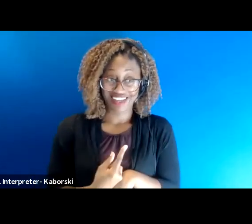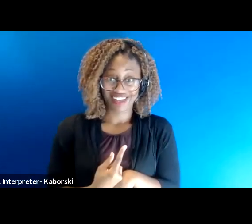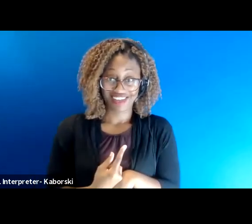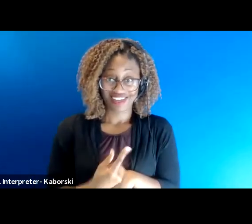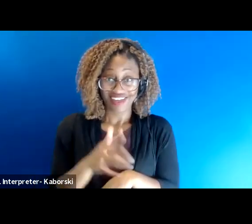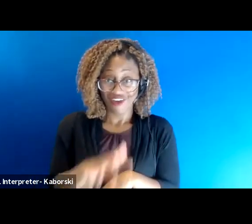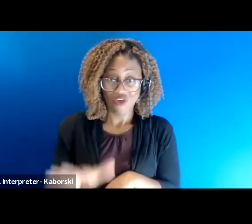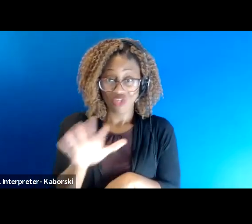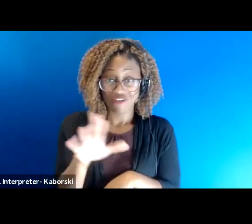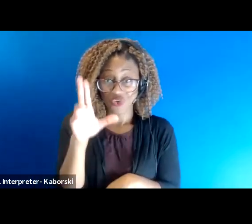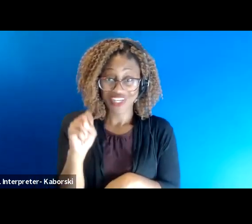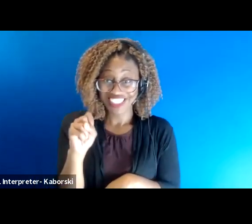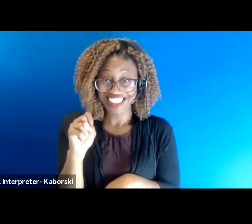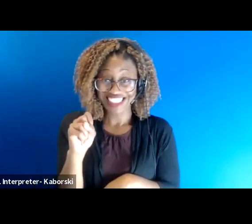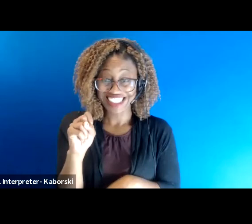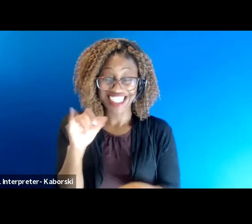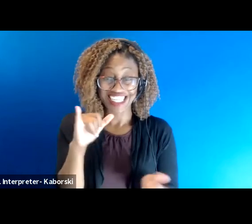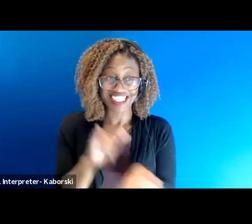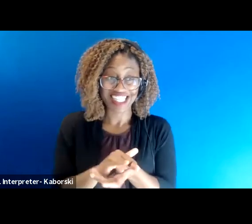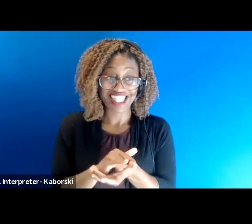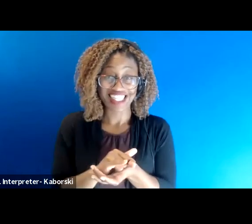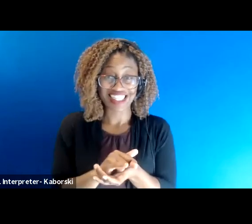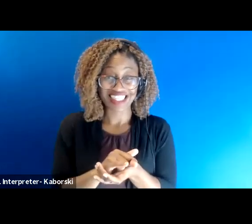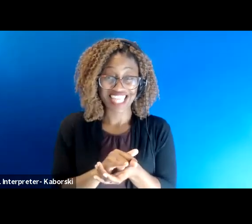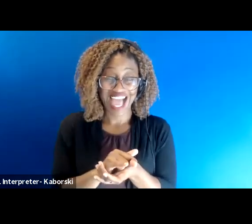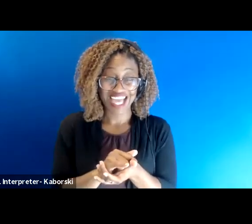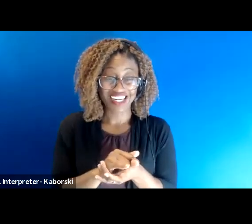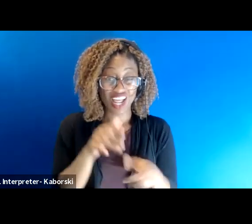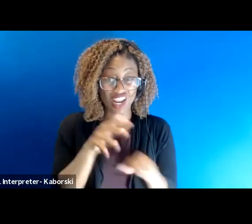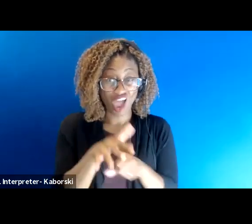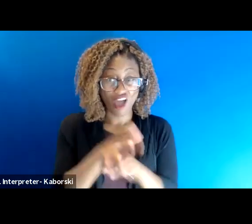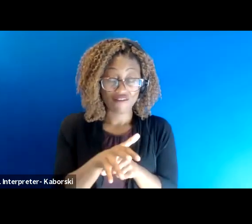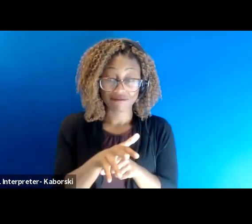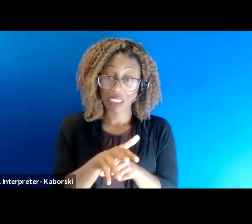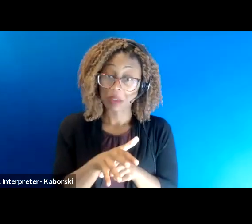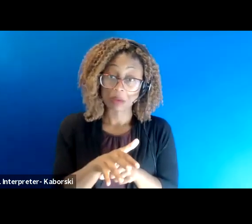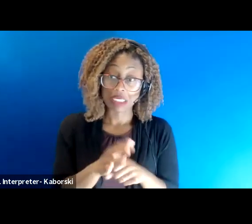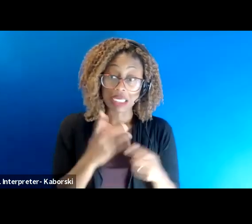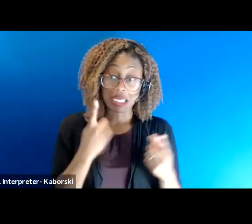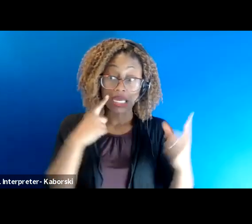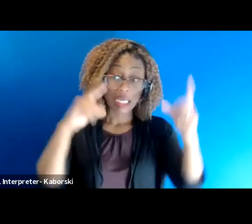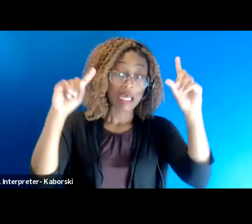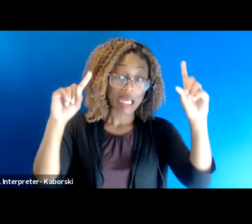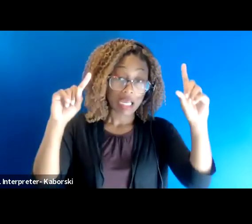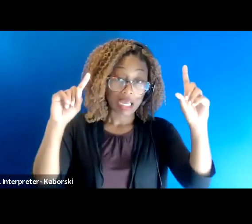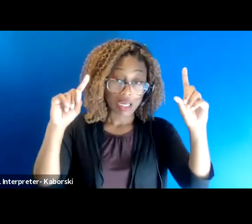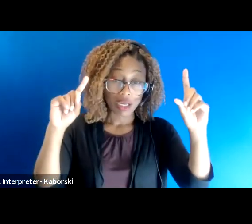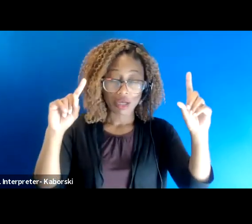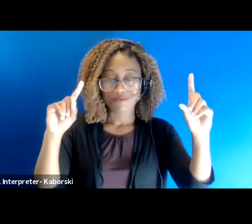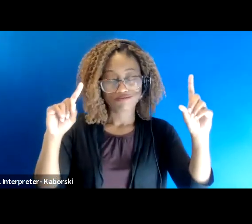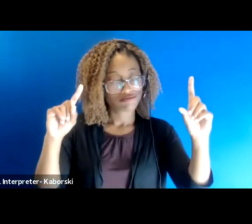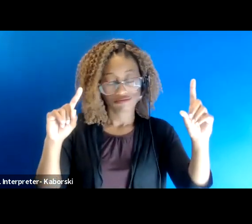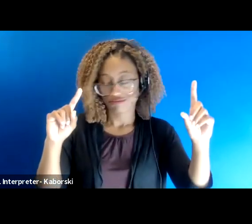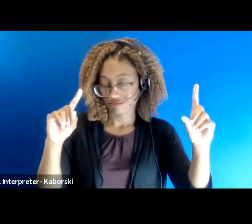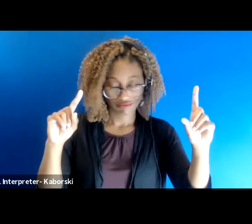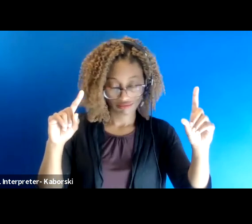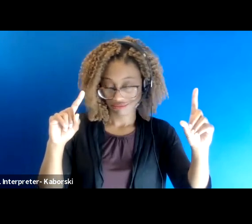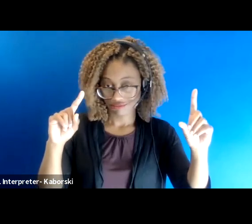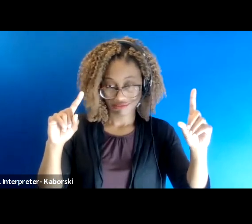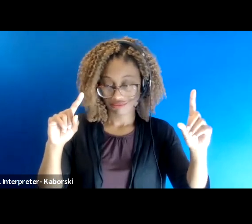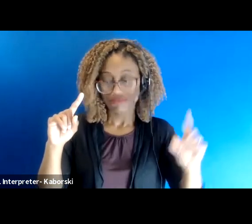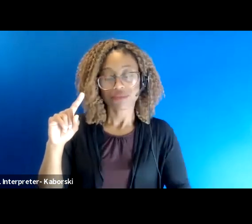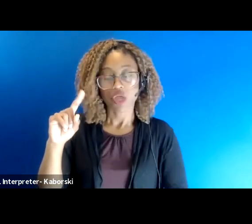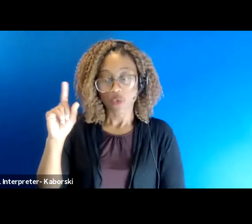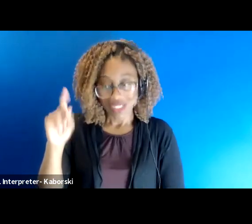States, there's something else needed. That's one thing. Second thing, the course.